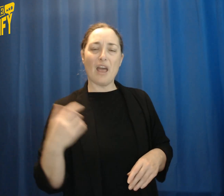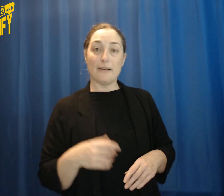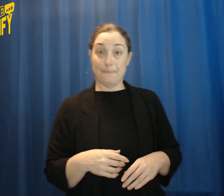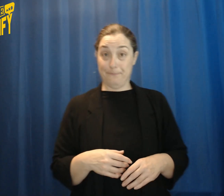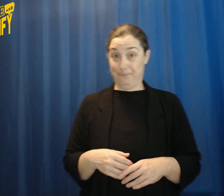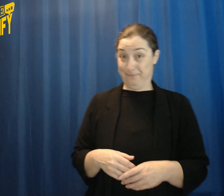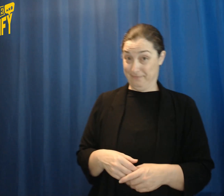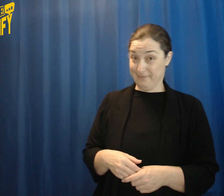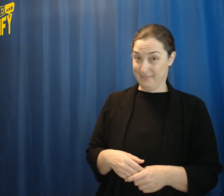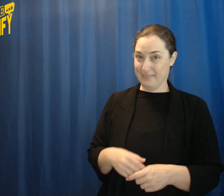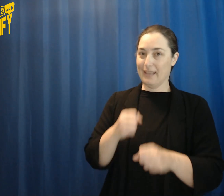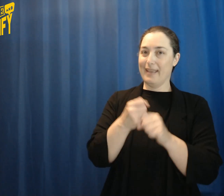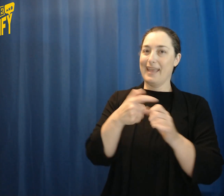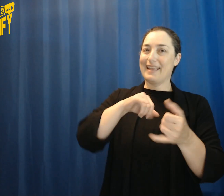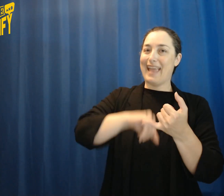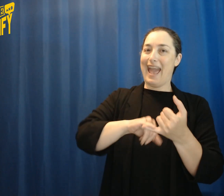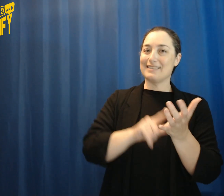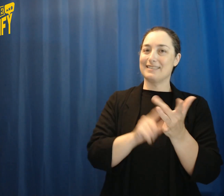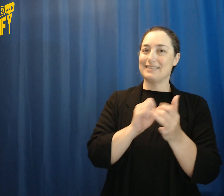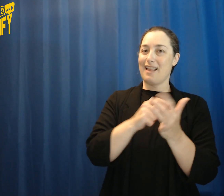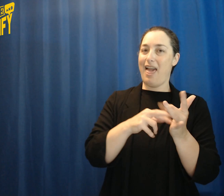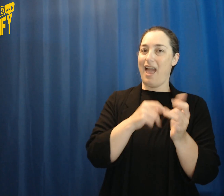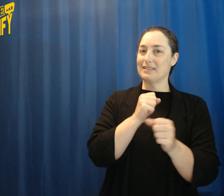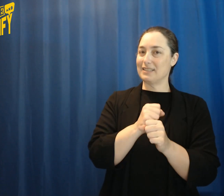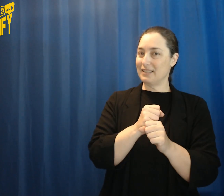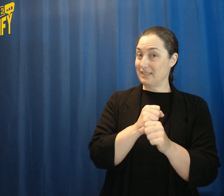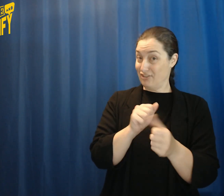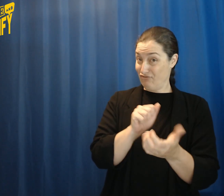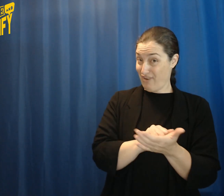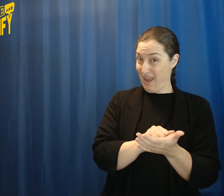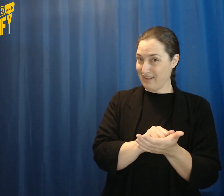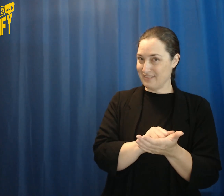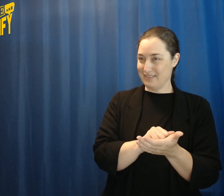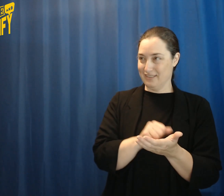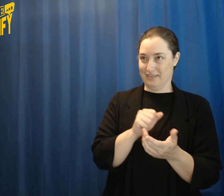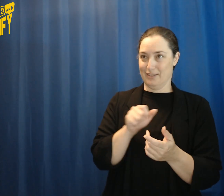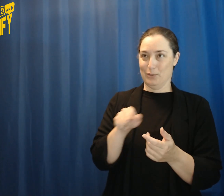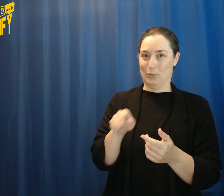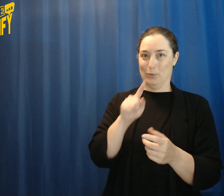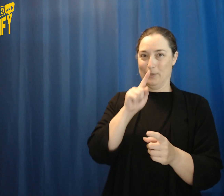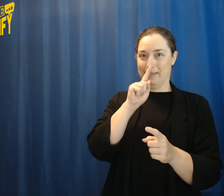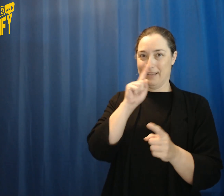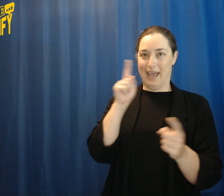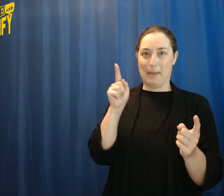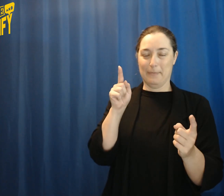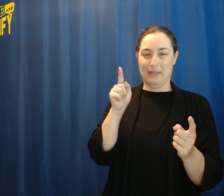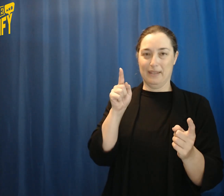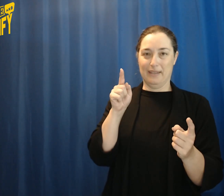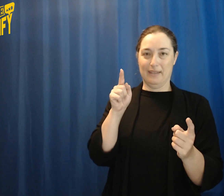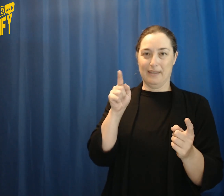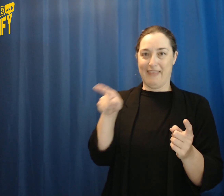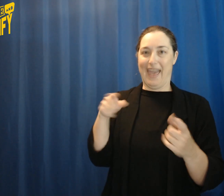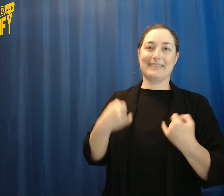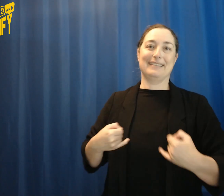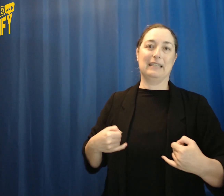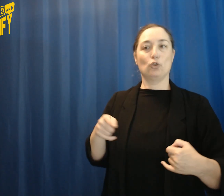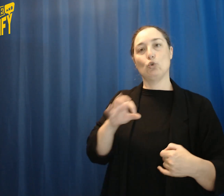of gaslighting involved. You can't really be that sick because you don't look sick. Well, yeah,